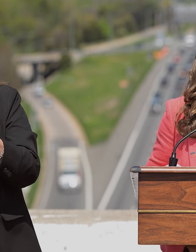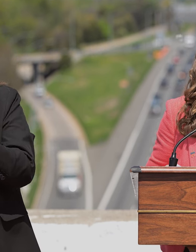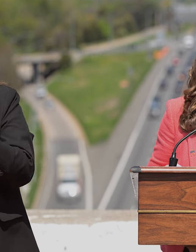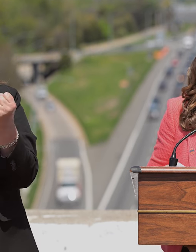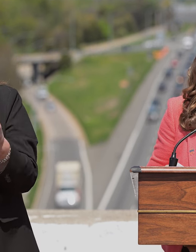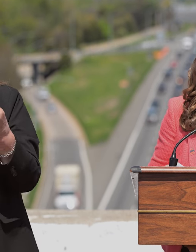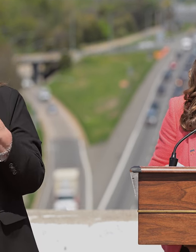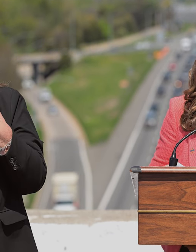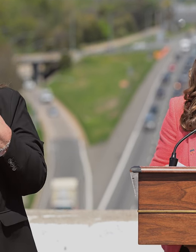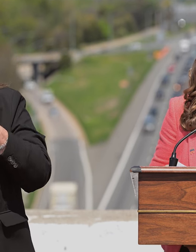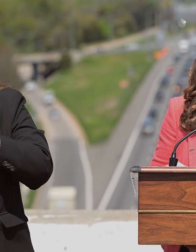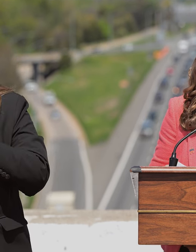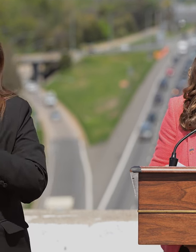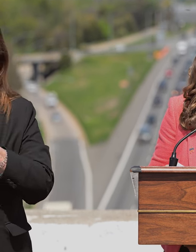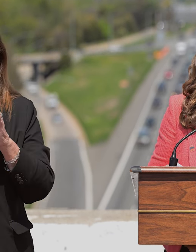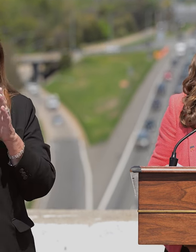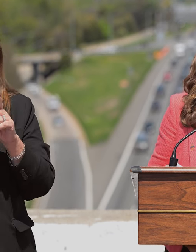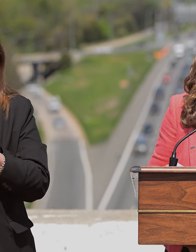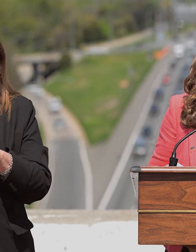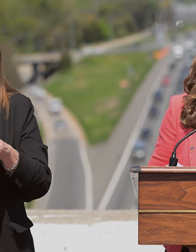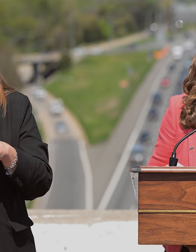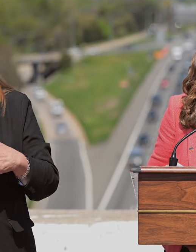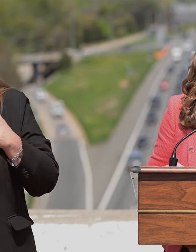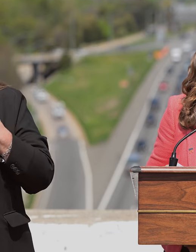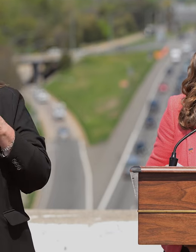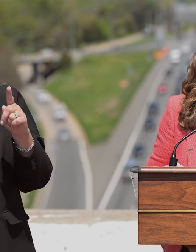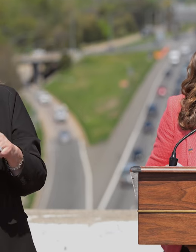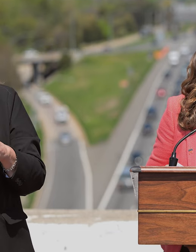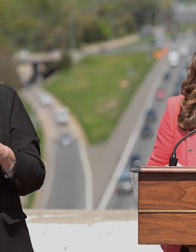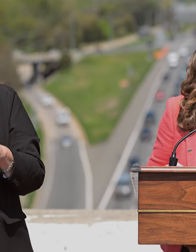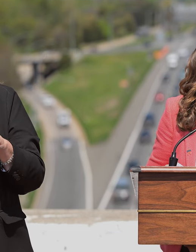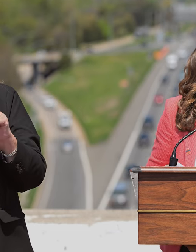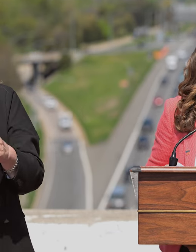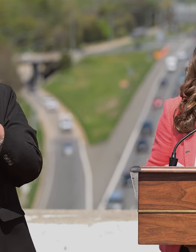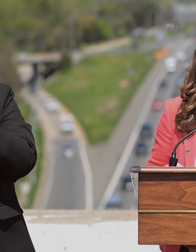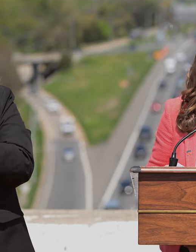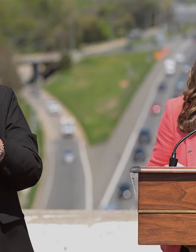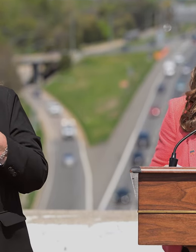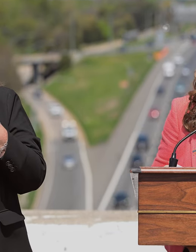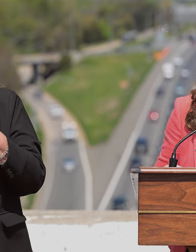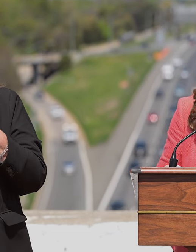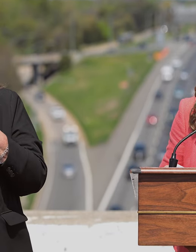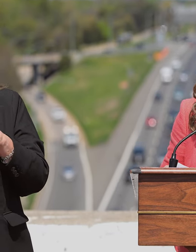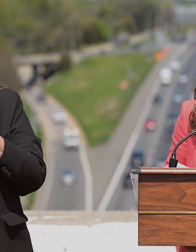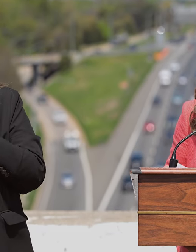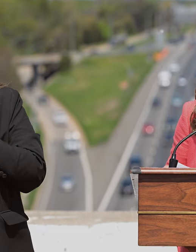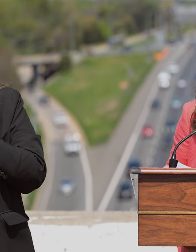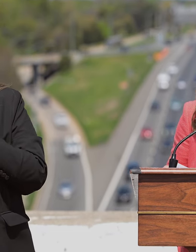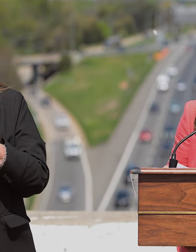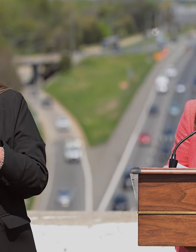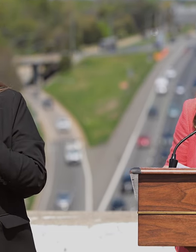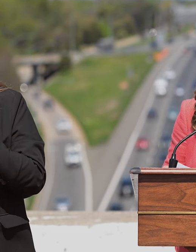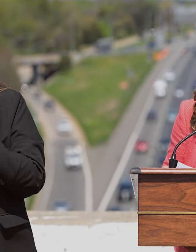profound impact on the lives of others. Lives can be forever altered in just that one moment. There have been